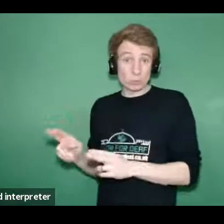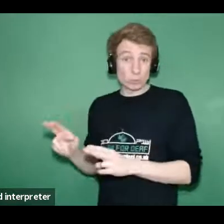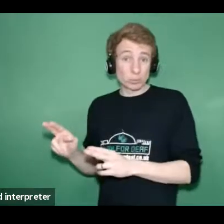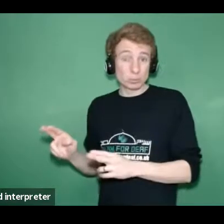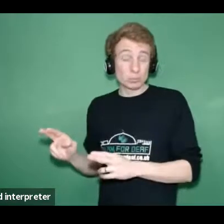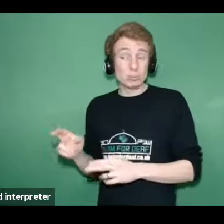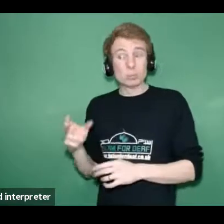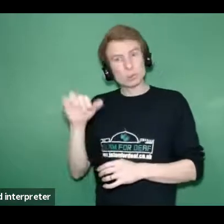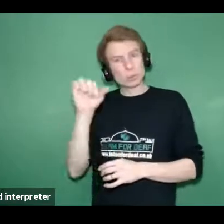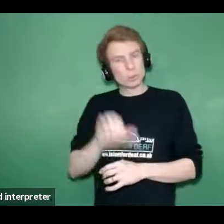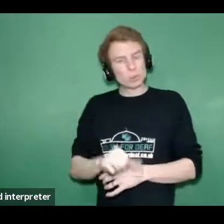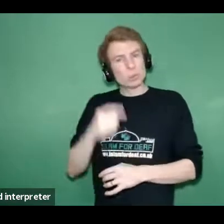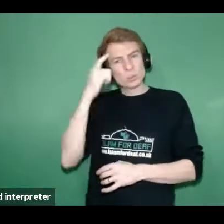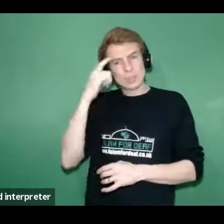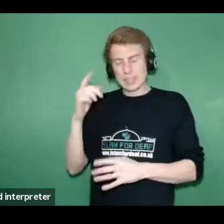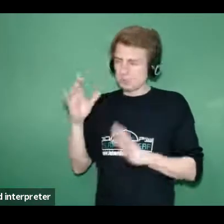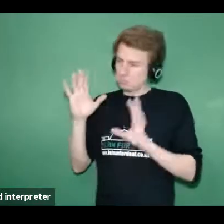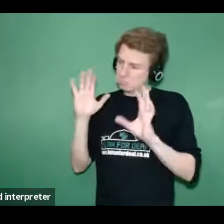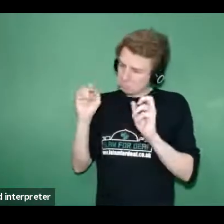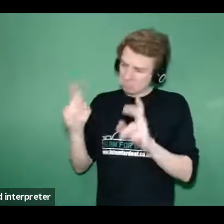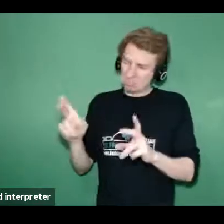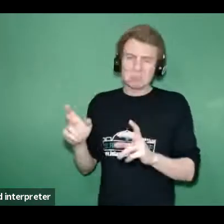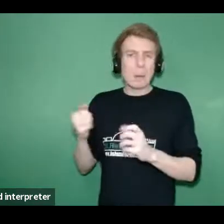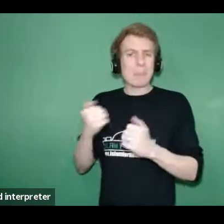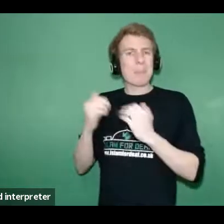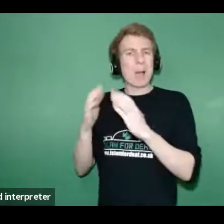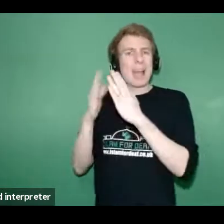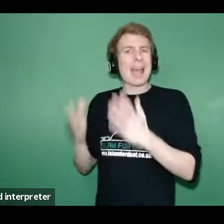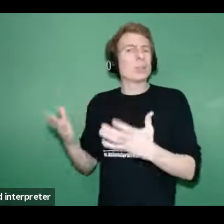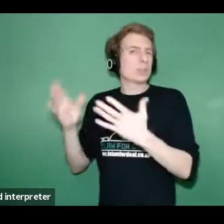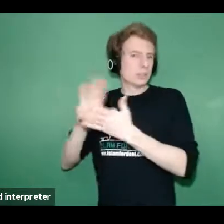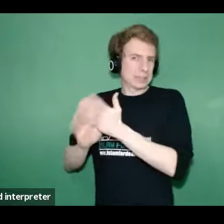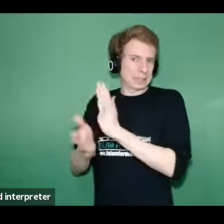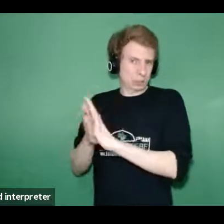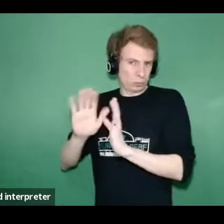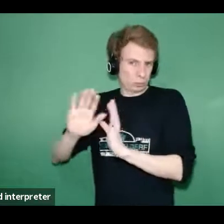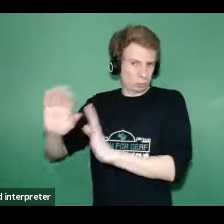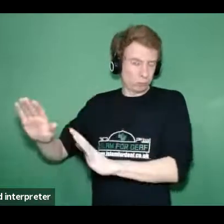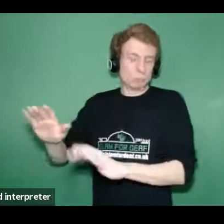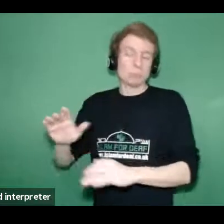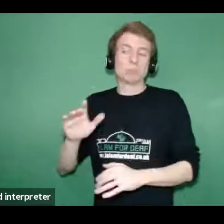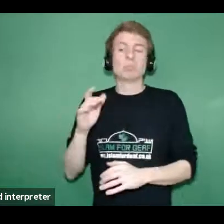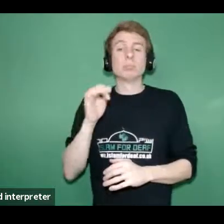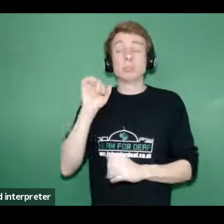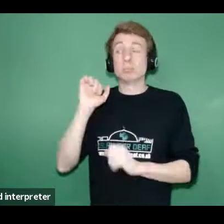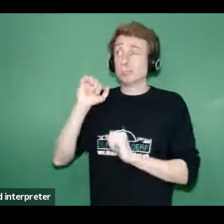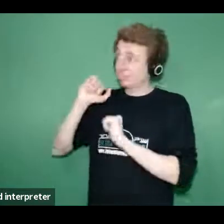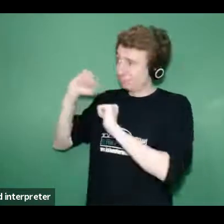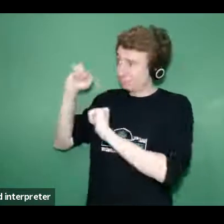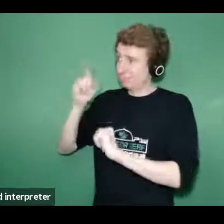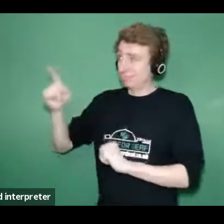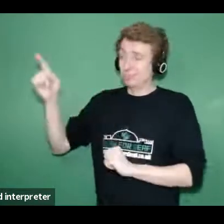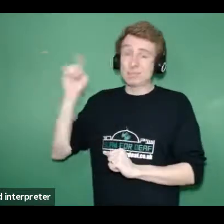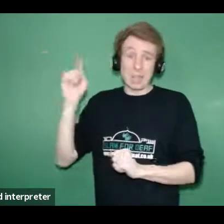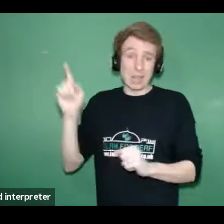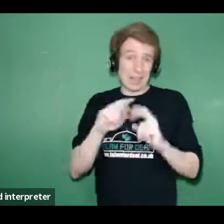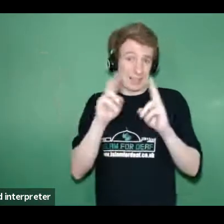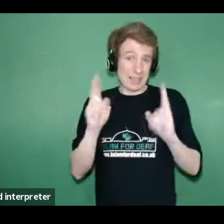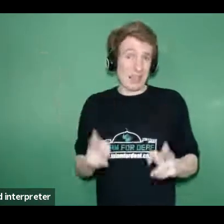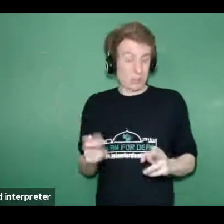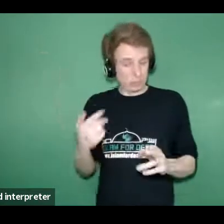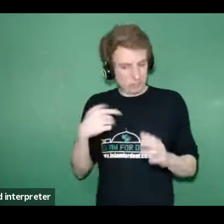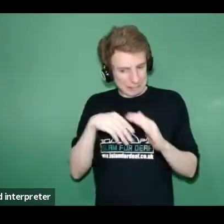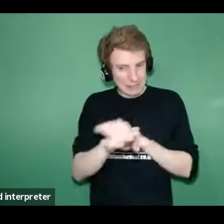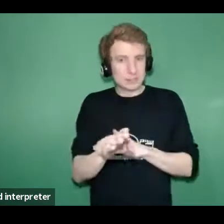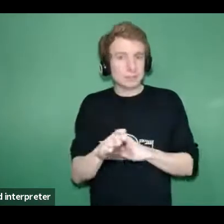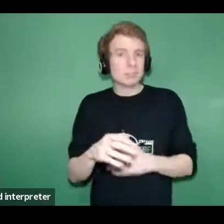pray there. And there's nothing preventing the woman or the female, if she wants to go to the masjid, then she should go.